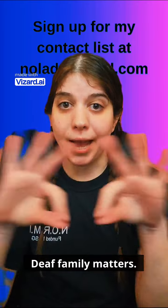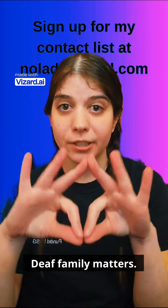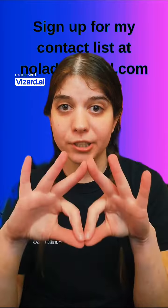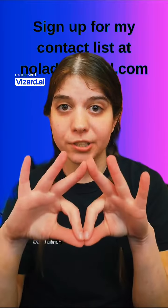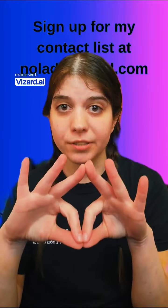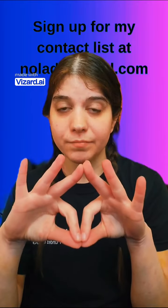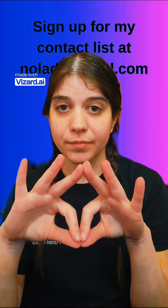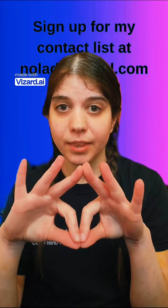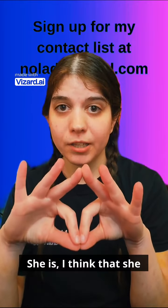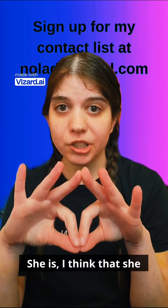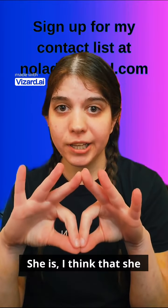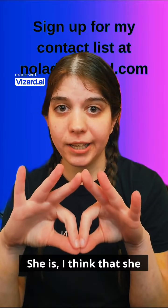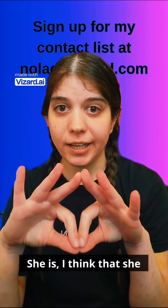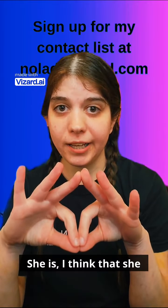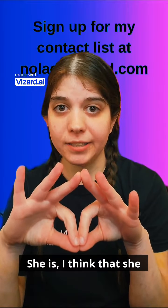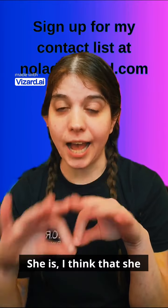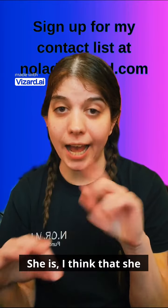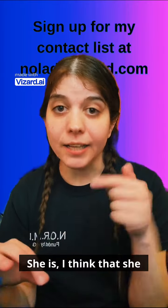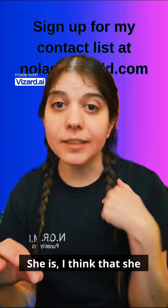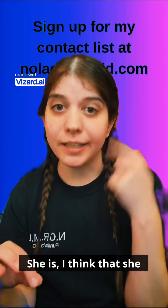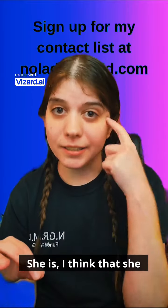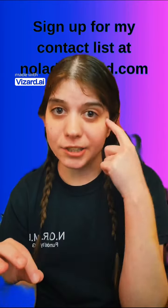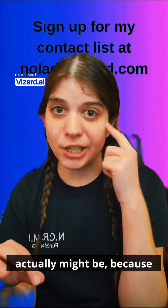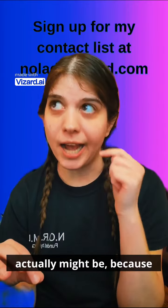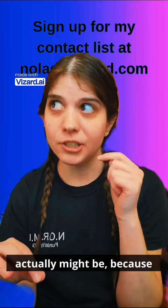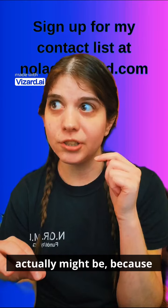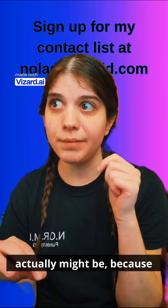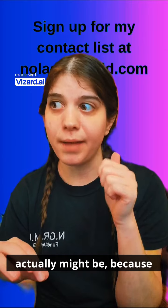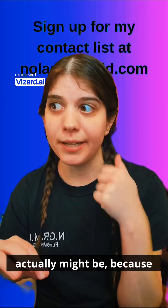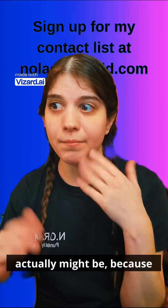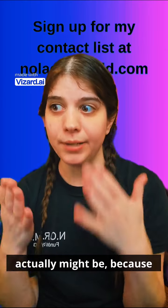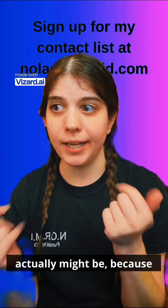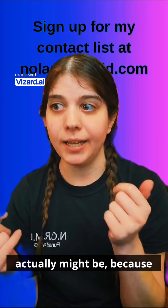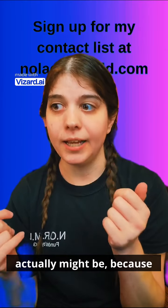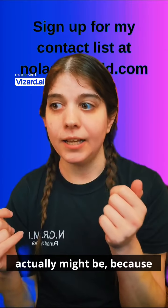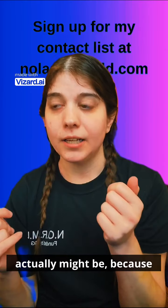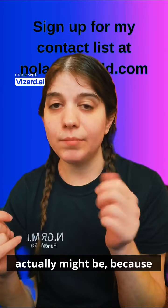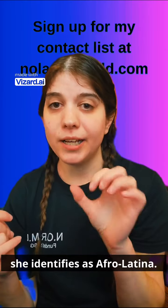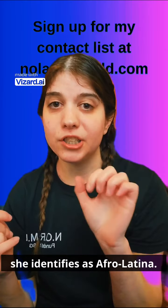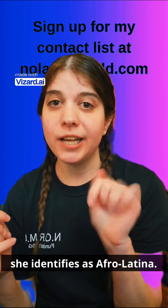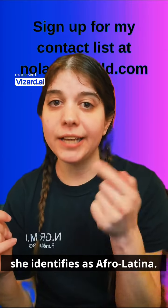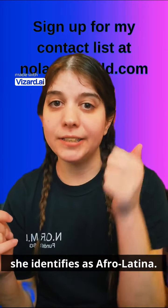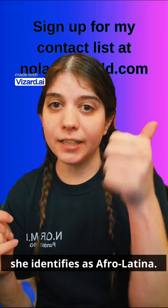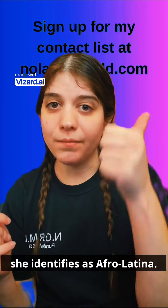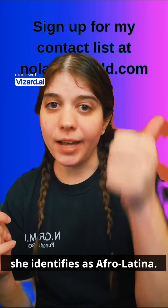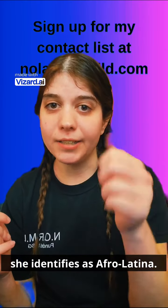Matters. She is, I think that she actually might be, because she identifies